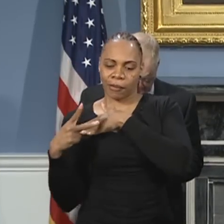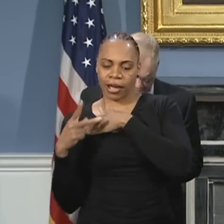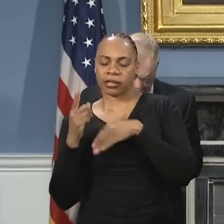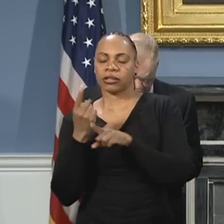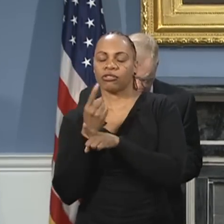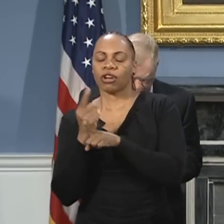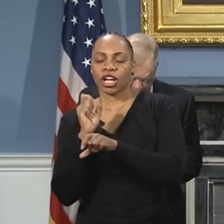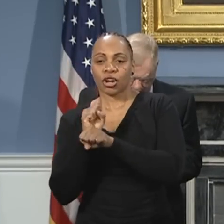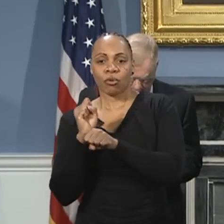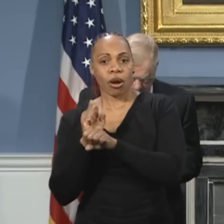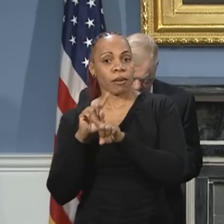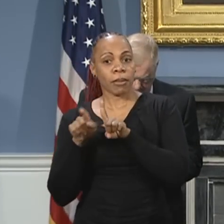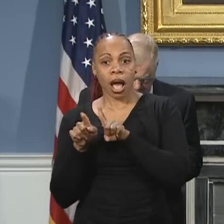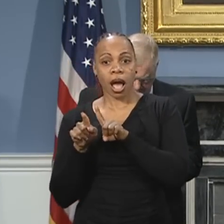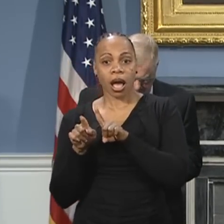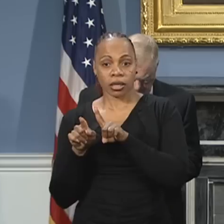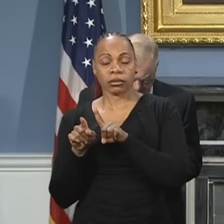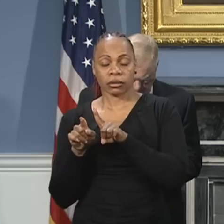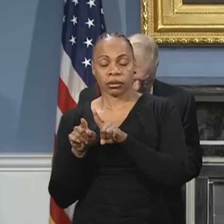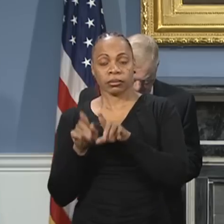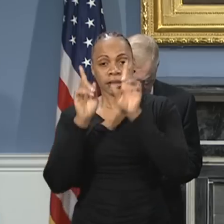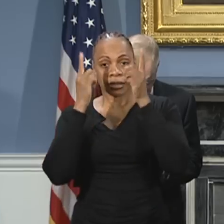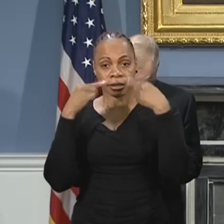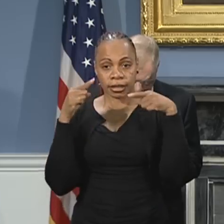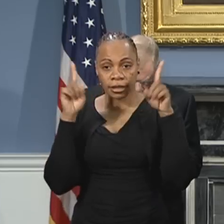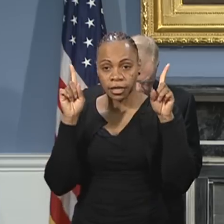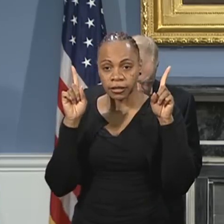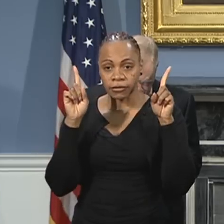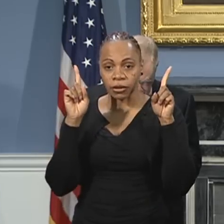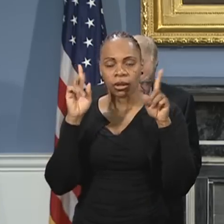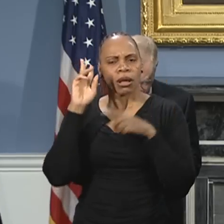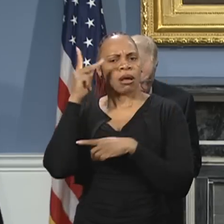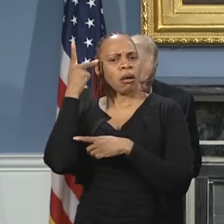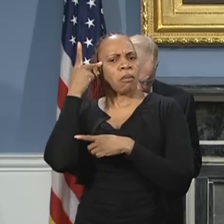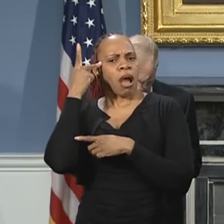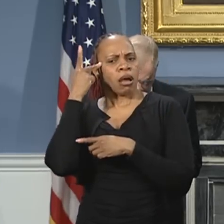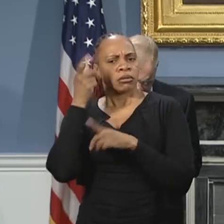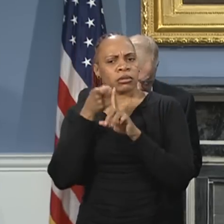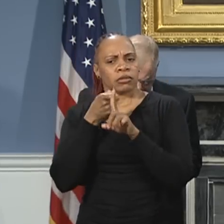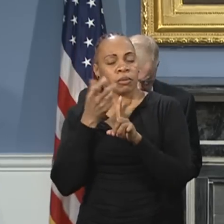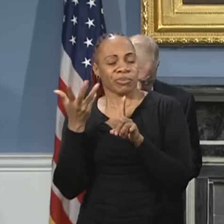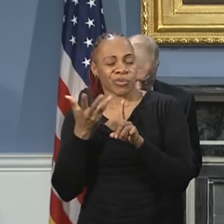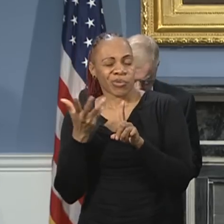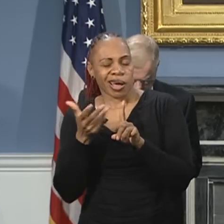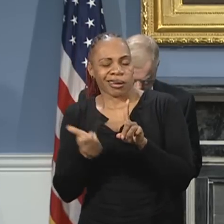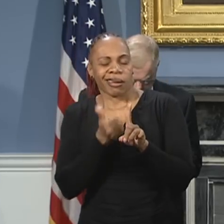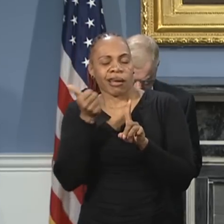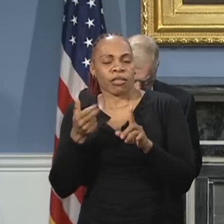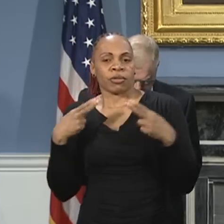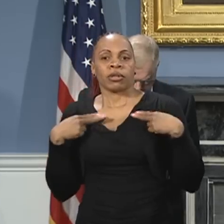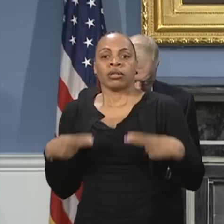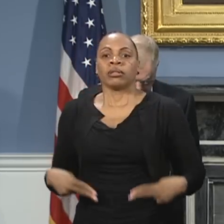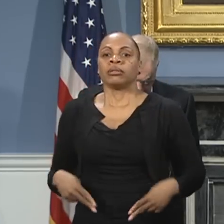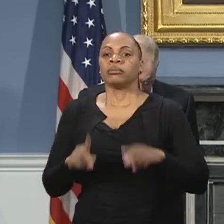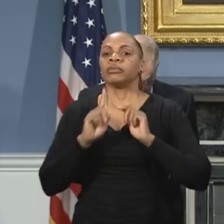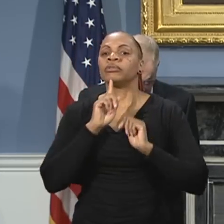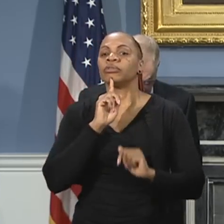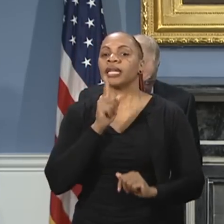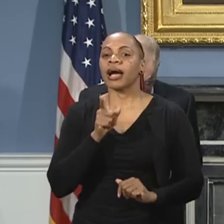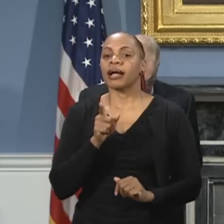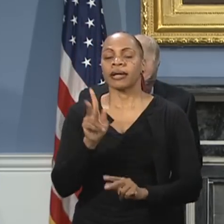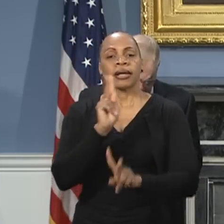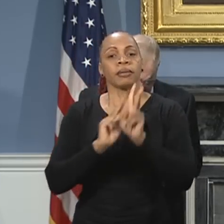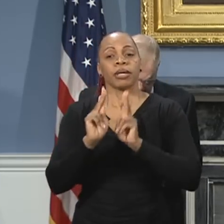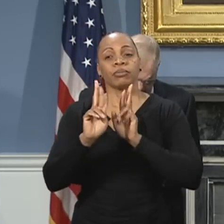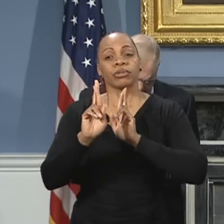it. And I think that the politics simply derives from the human reality. People are going to respond if they think things